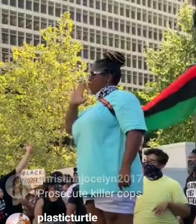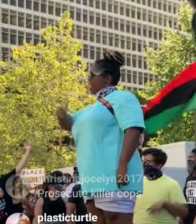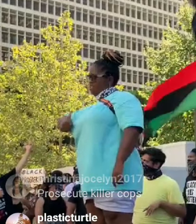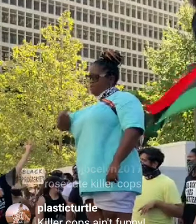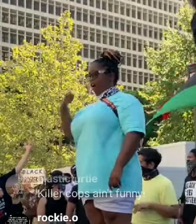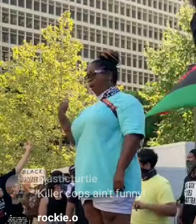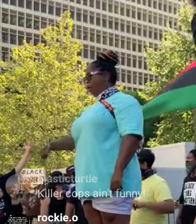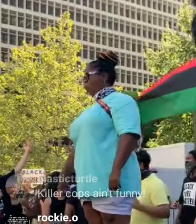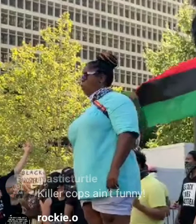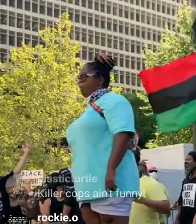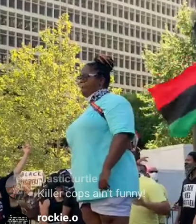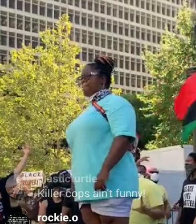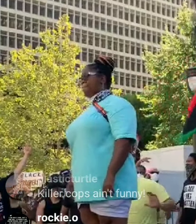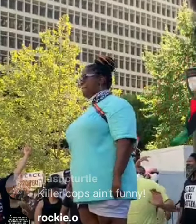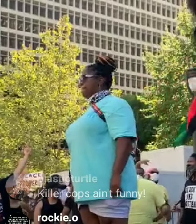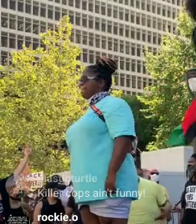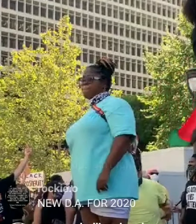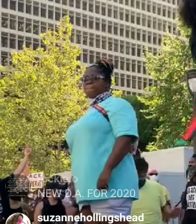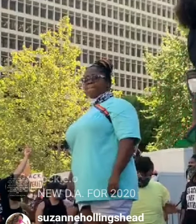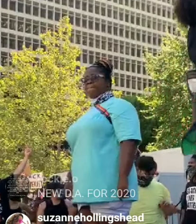Jackie Lacey must go! Jackie Lacey will go!